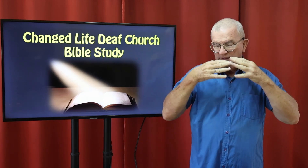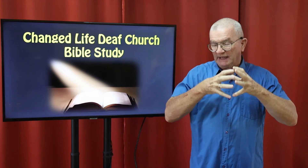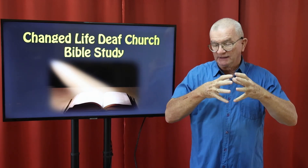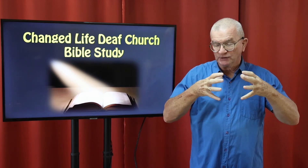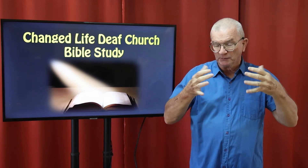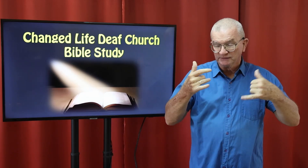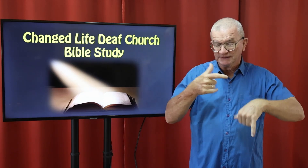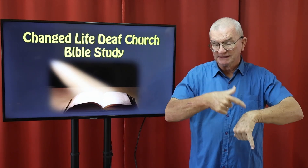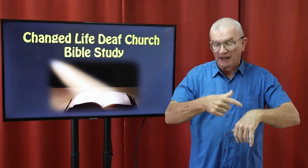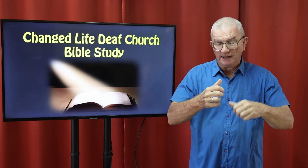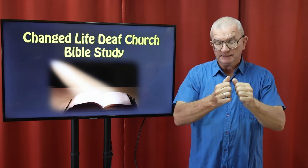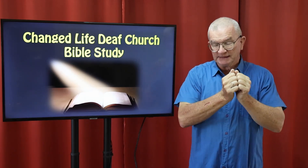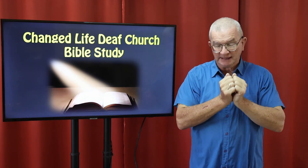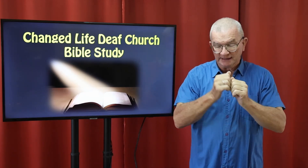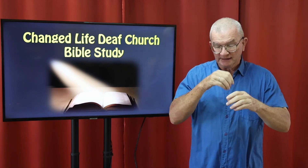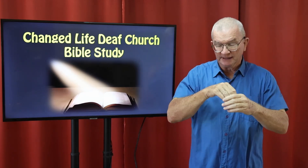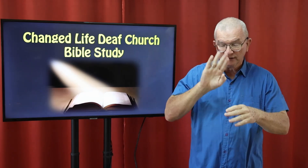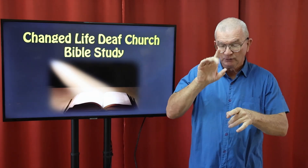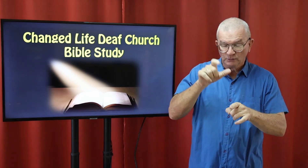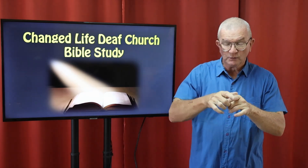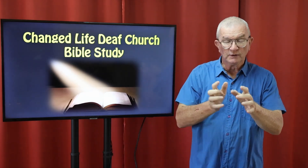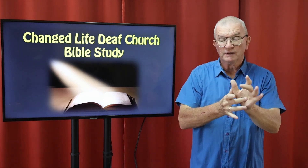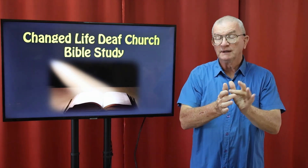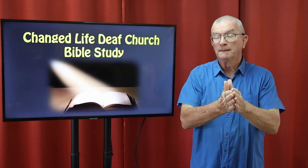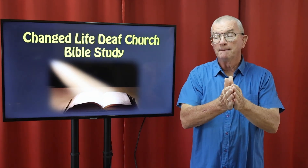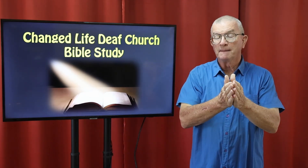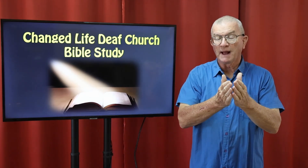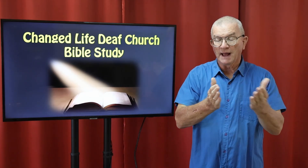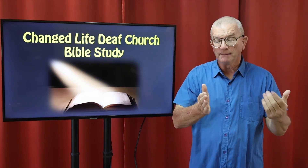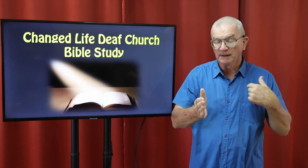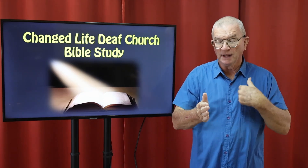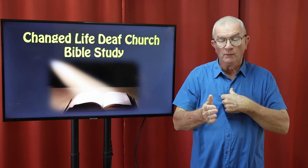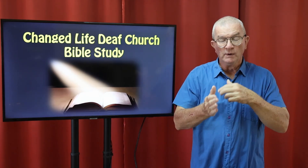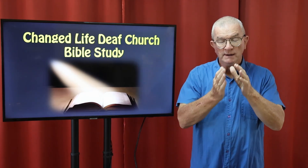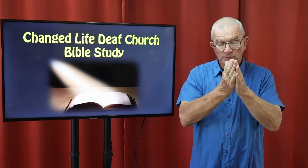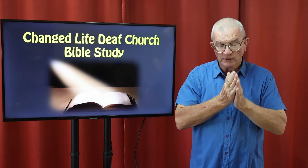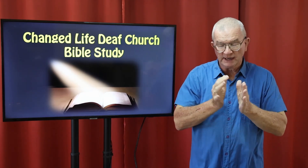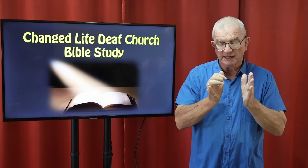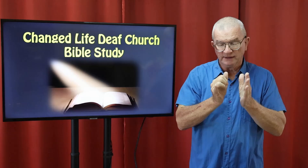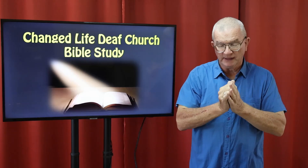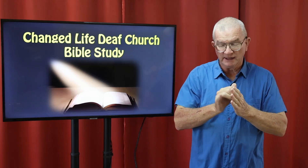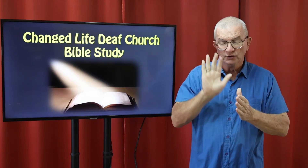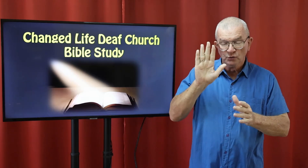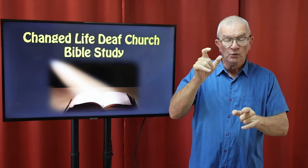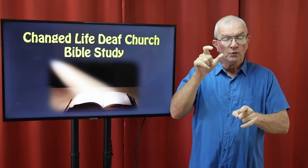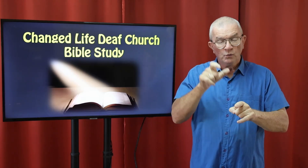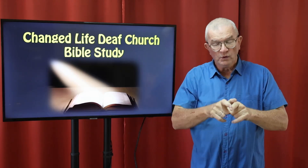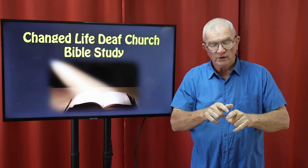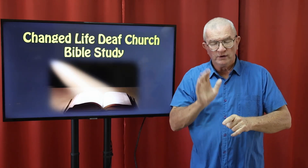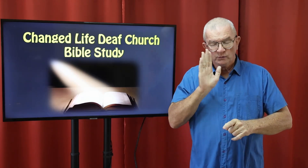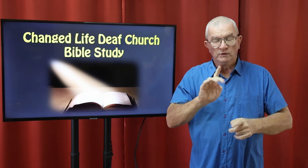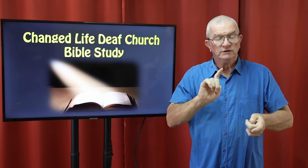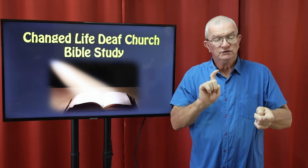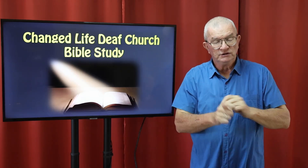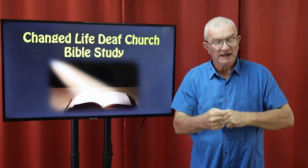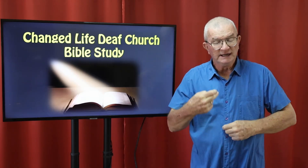Father, we thank you so much for this time together in your Word, the Bible. We pray that your Word